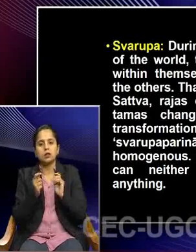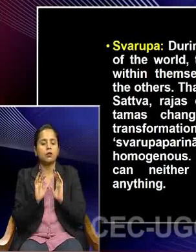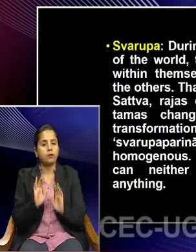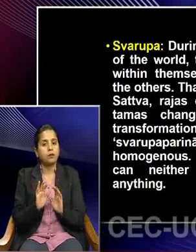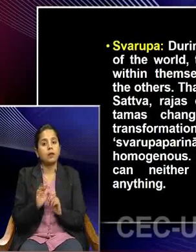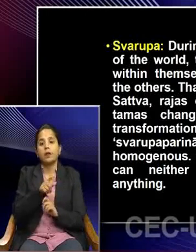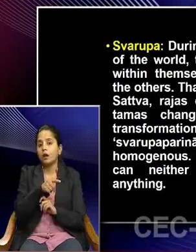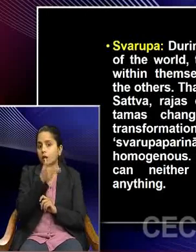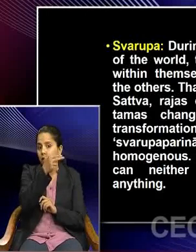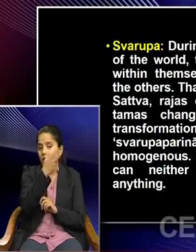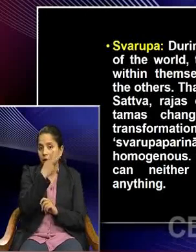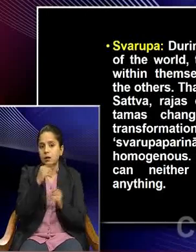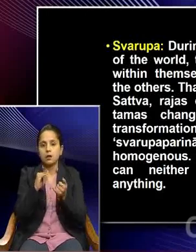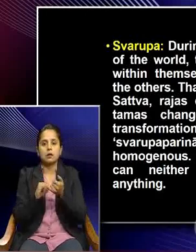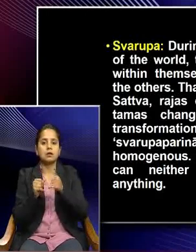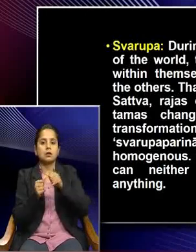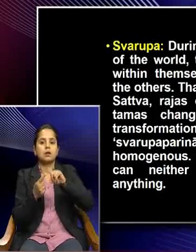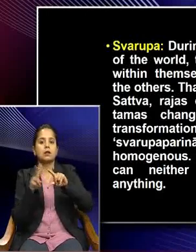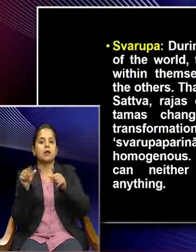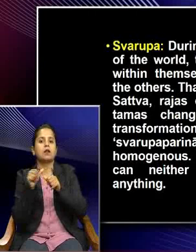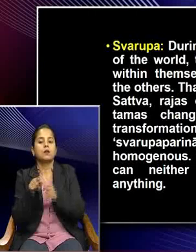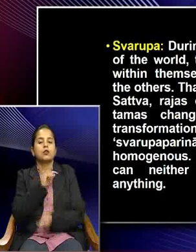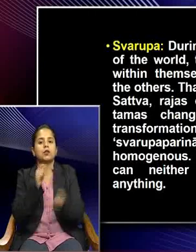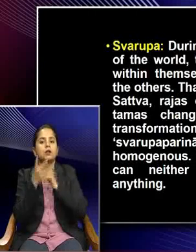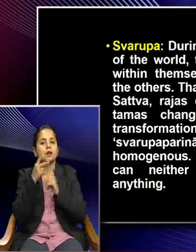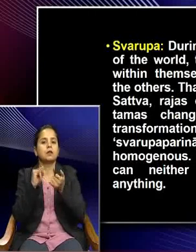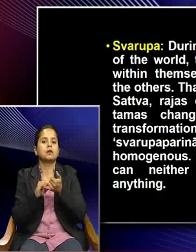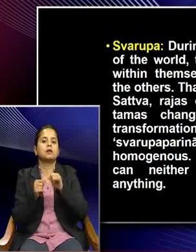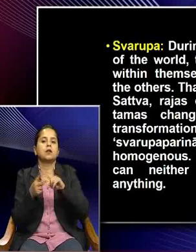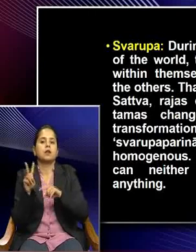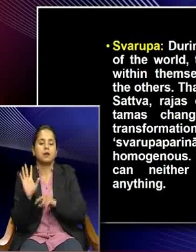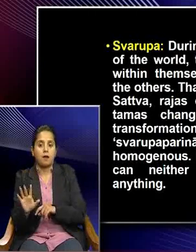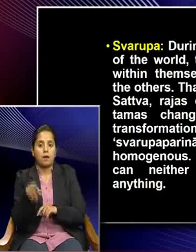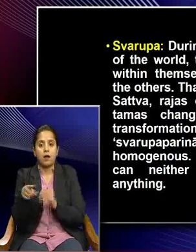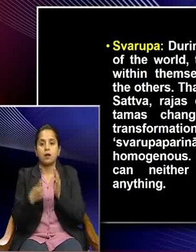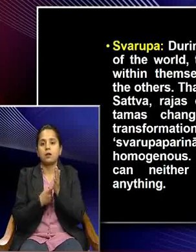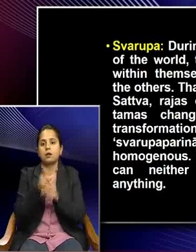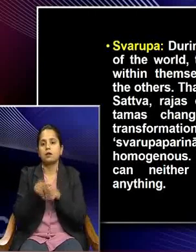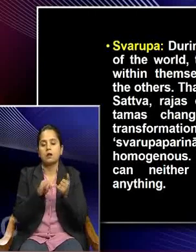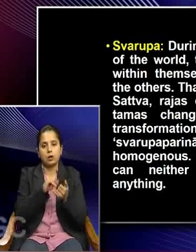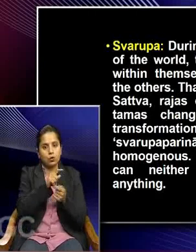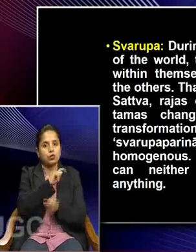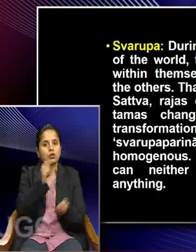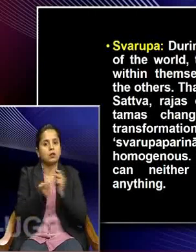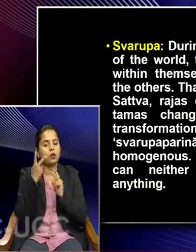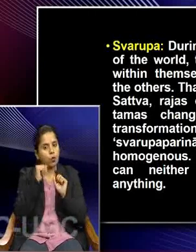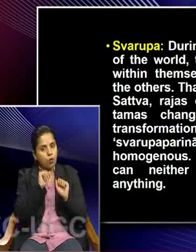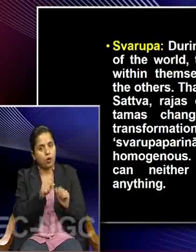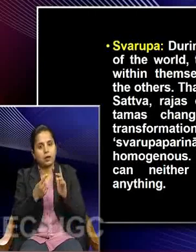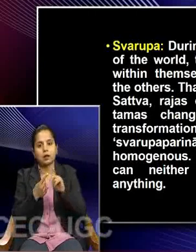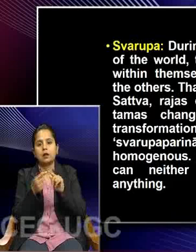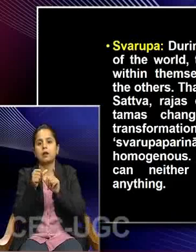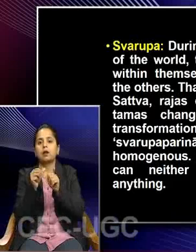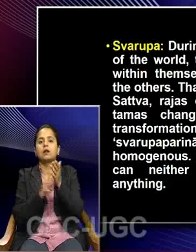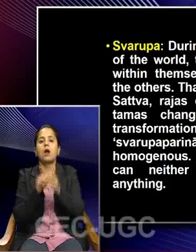That is, Sattva changes into Sattva, Rajas changes into Rajas, and Tamas